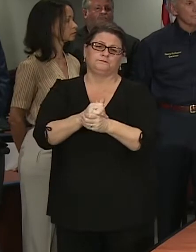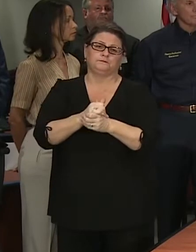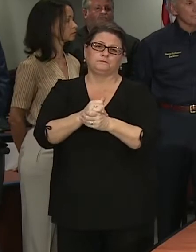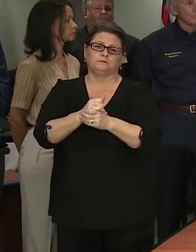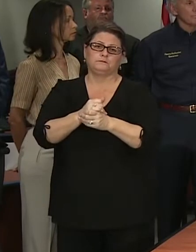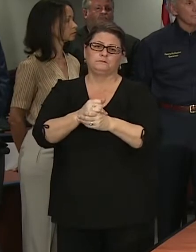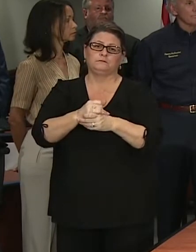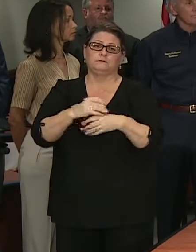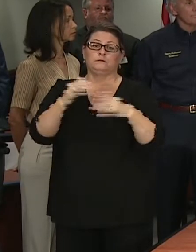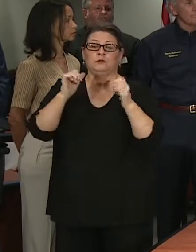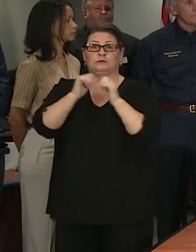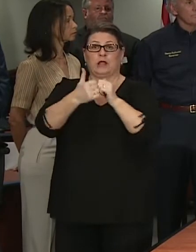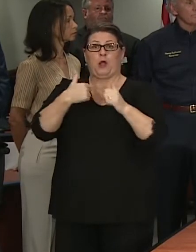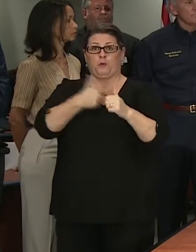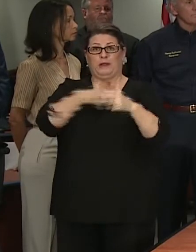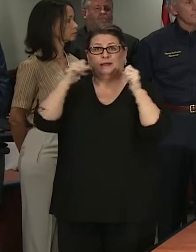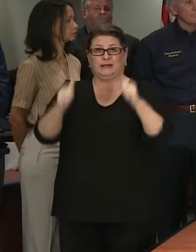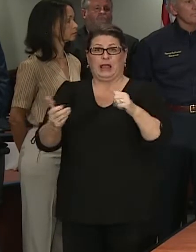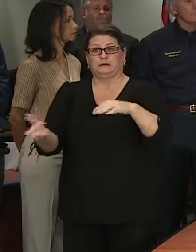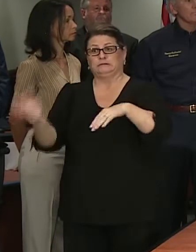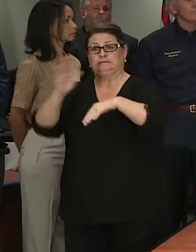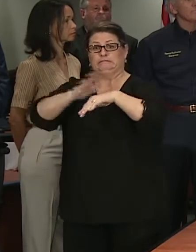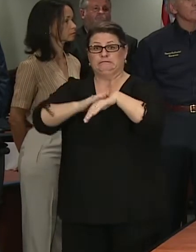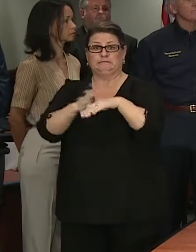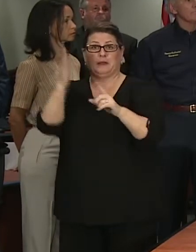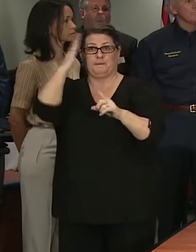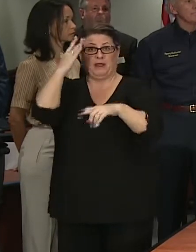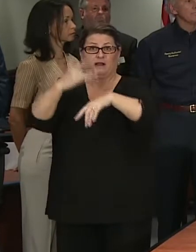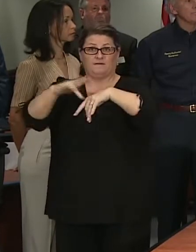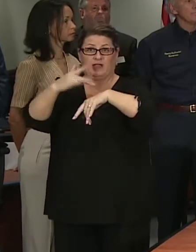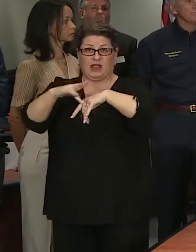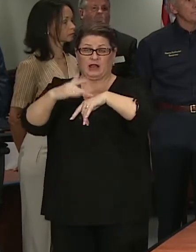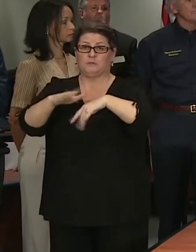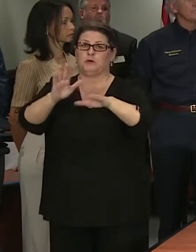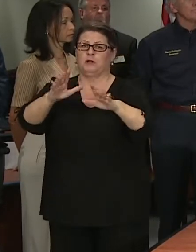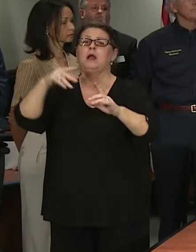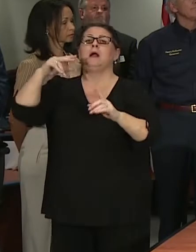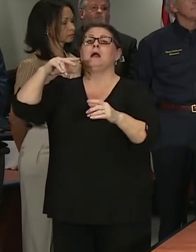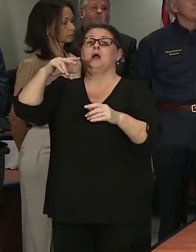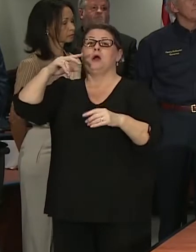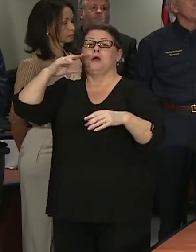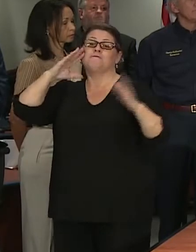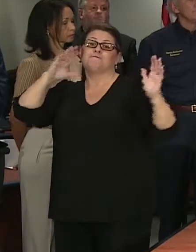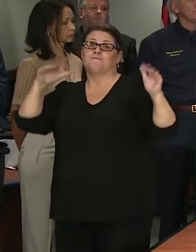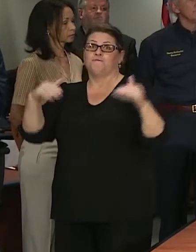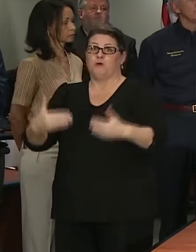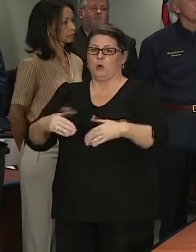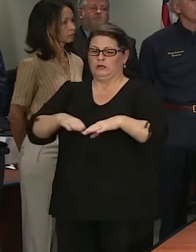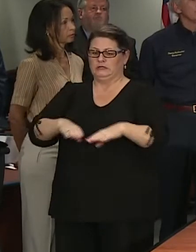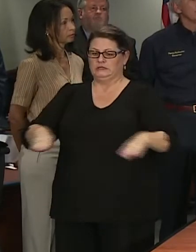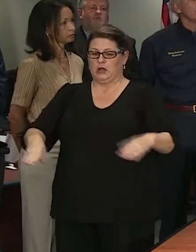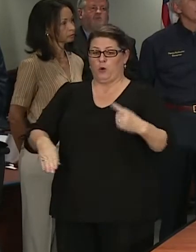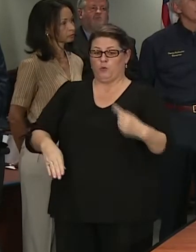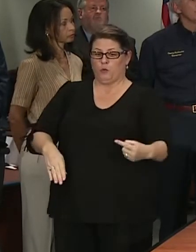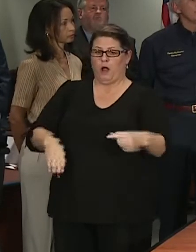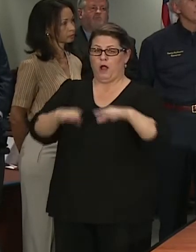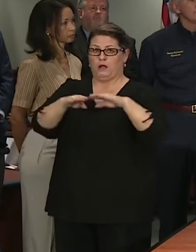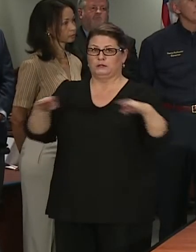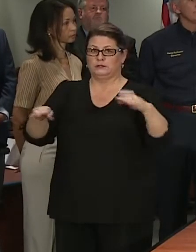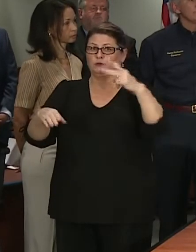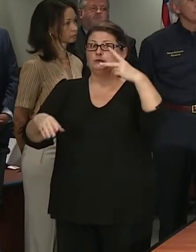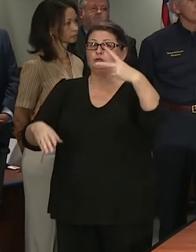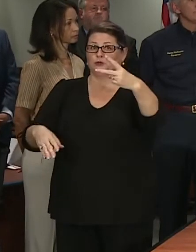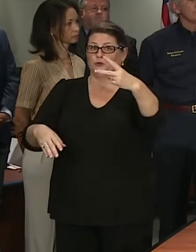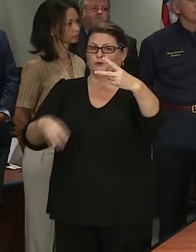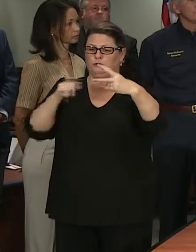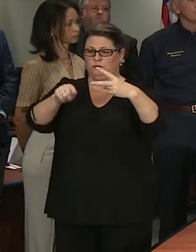additional expansion, we're really talking about Tier 1 and Tier 2 hospitals. And so the idea behind these hospitals is